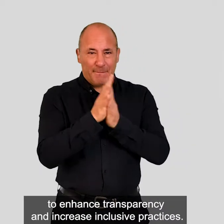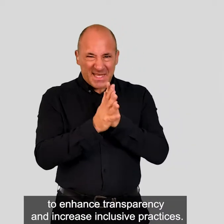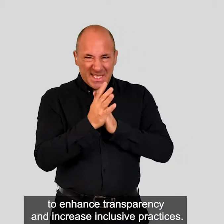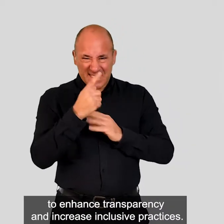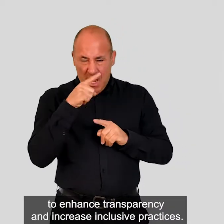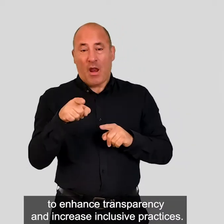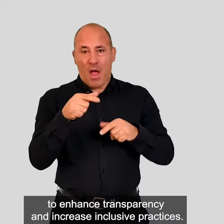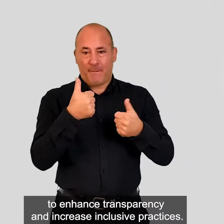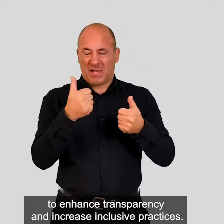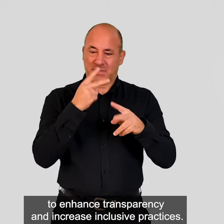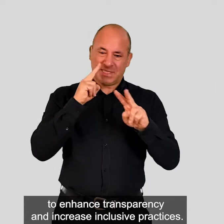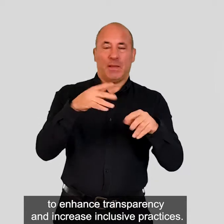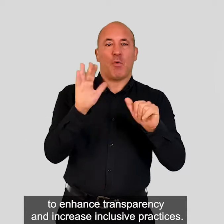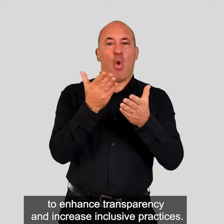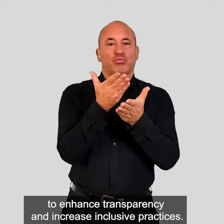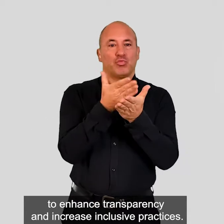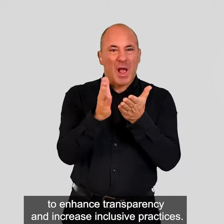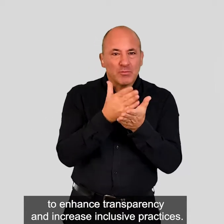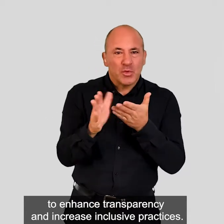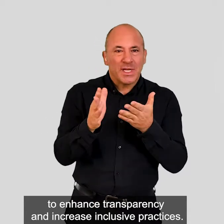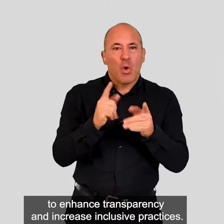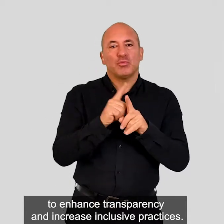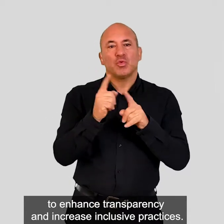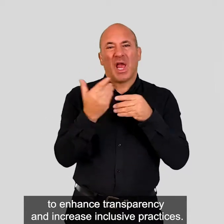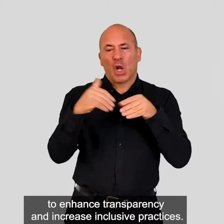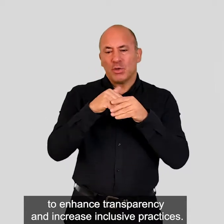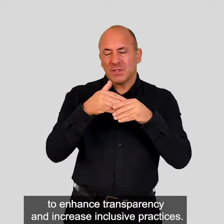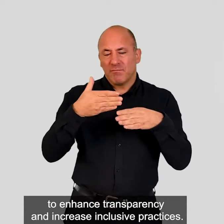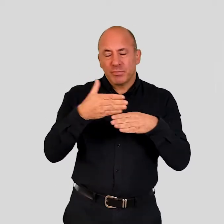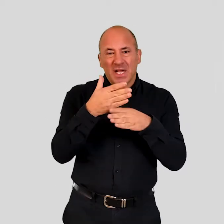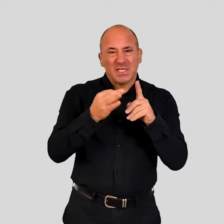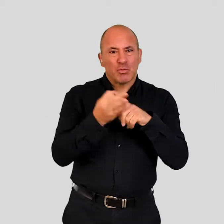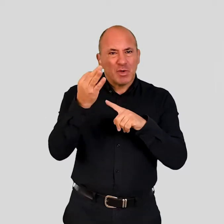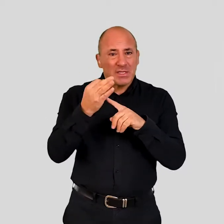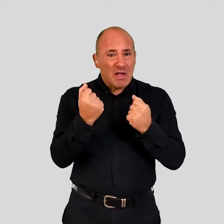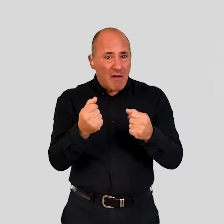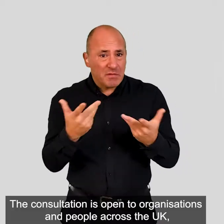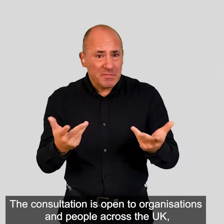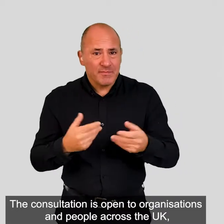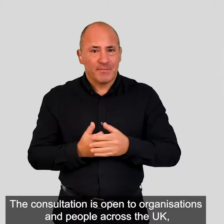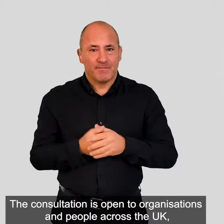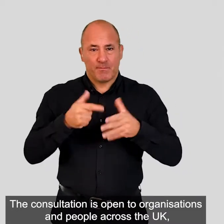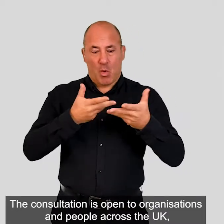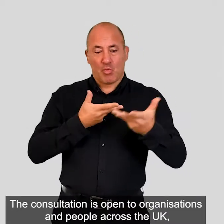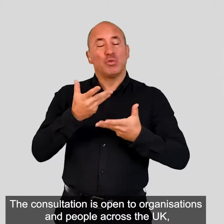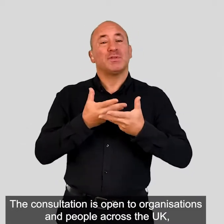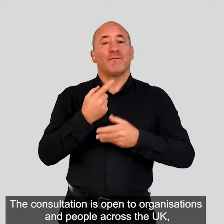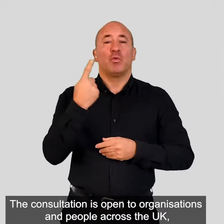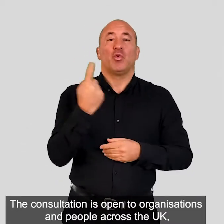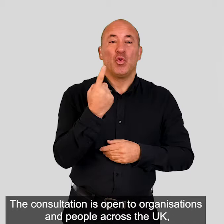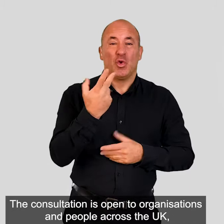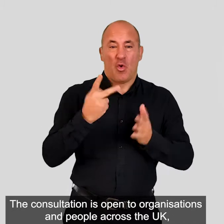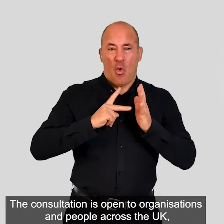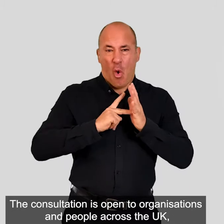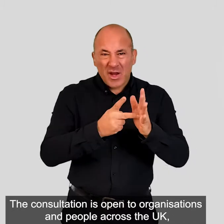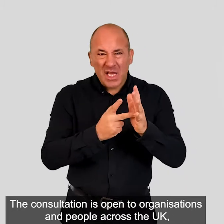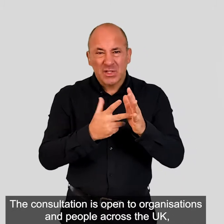enhance transparency and increase inclusive practices. The consultation is open to organisations and